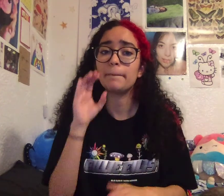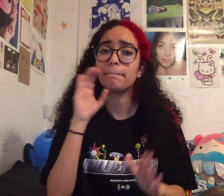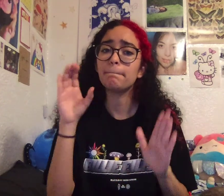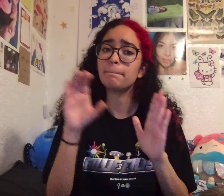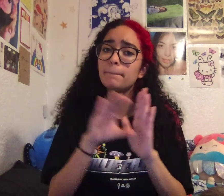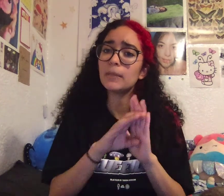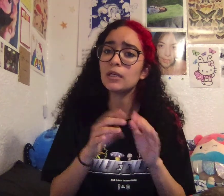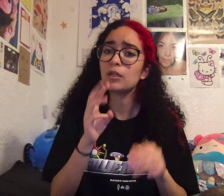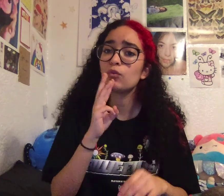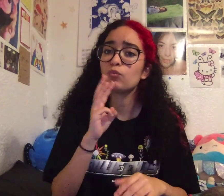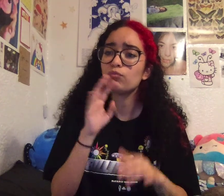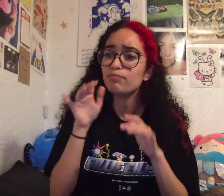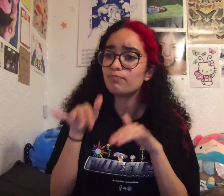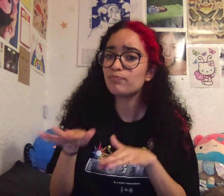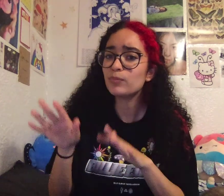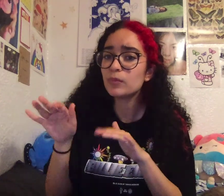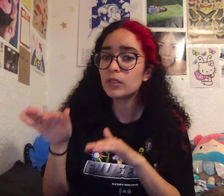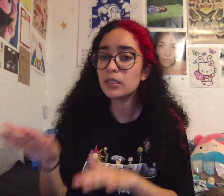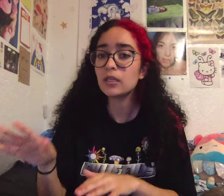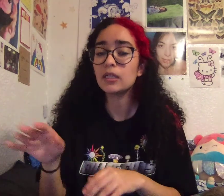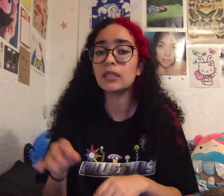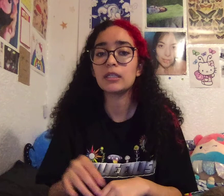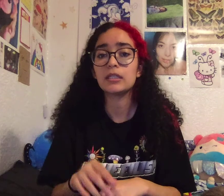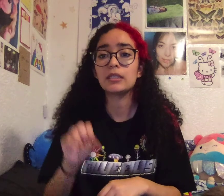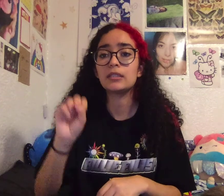some of the shallow parts of the water.